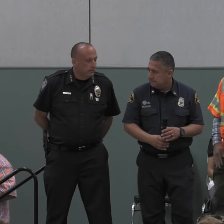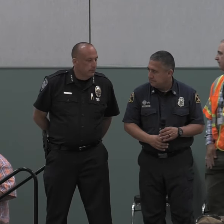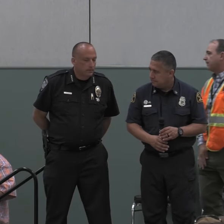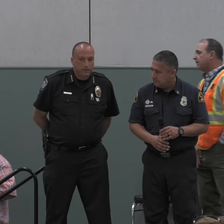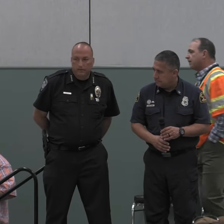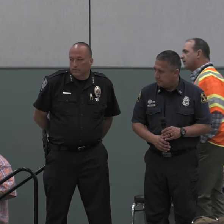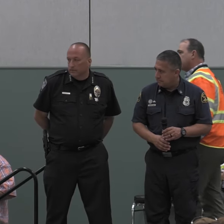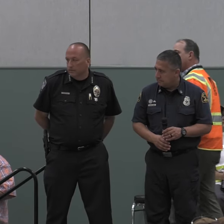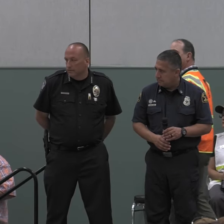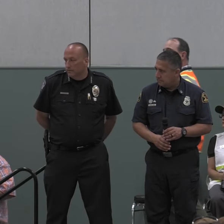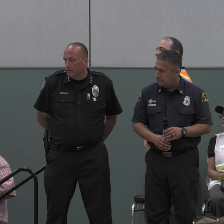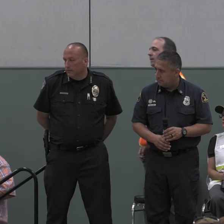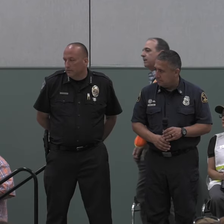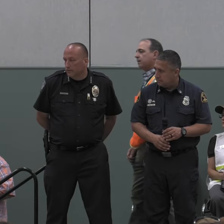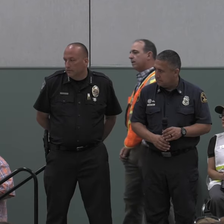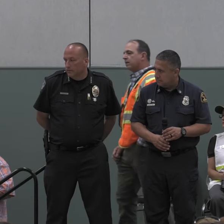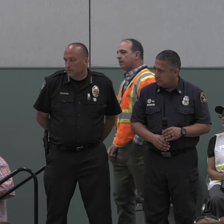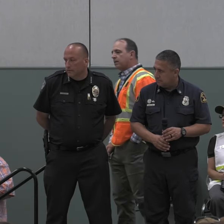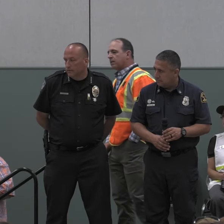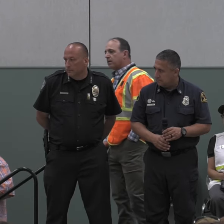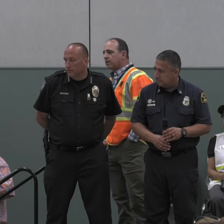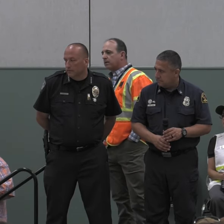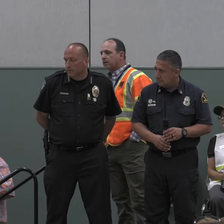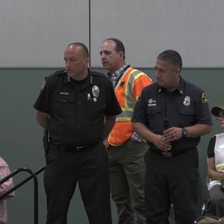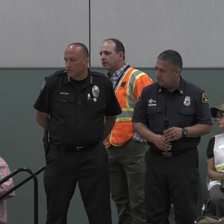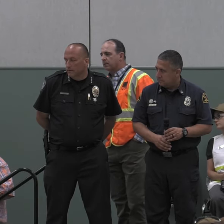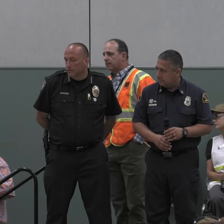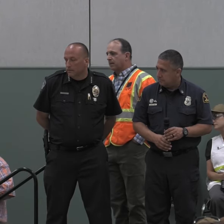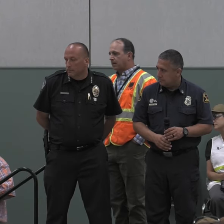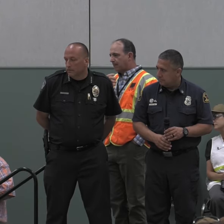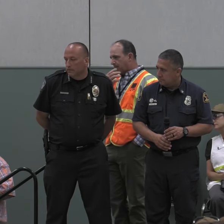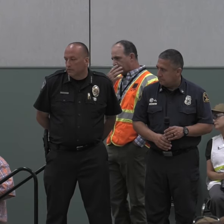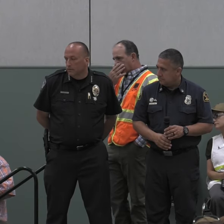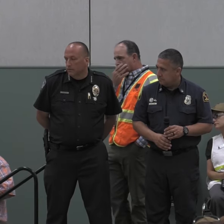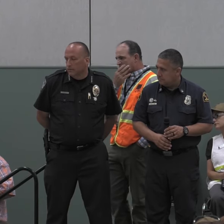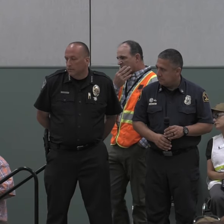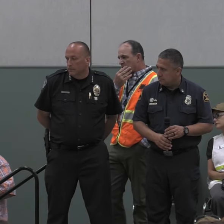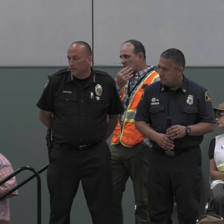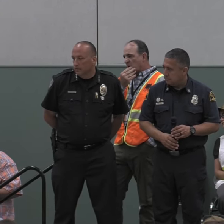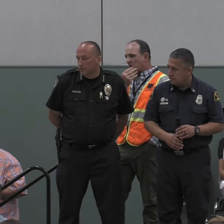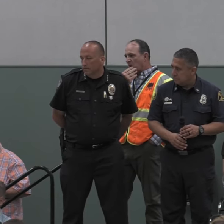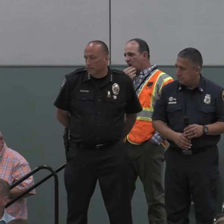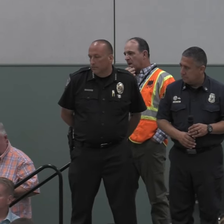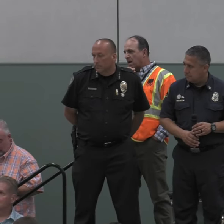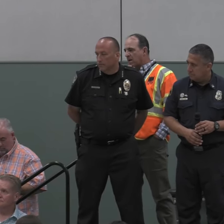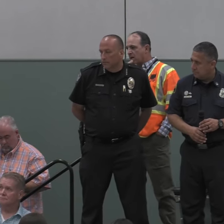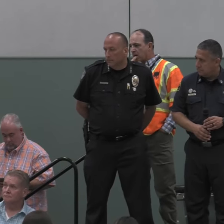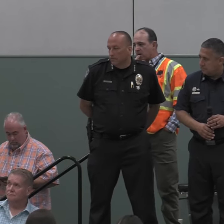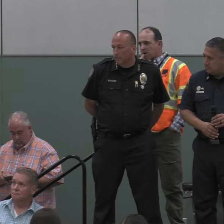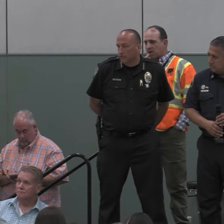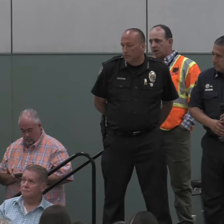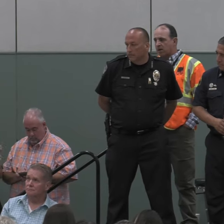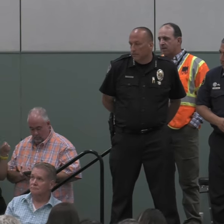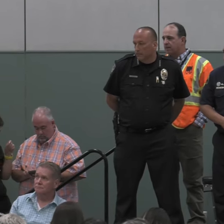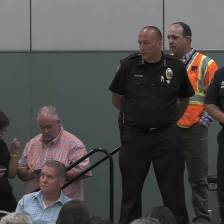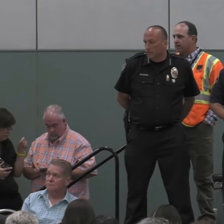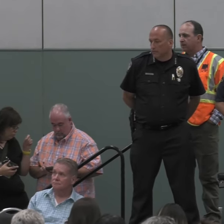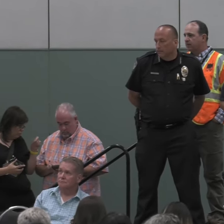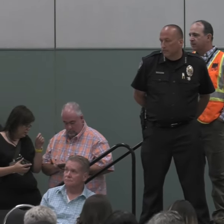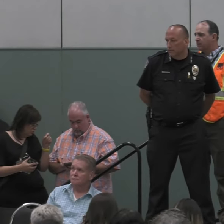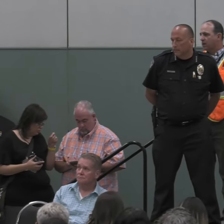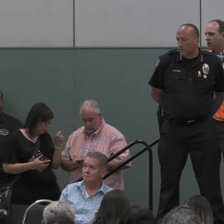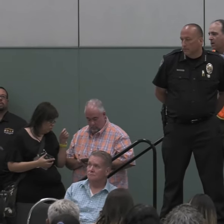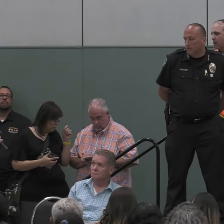Now, I just want to clarify, I had two or three people write in and say, for those who couldn't be at this meeting, how could they see this? And then